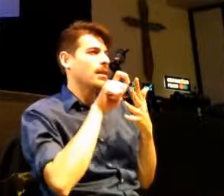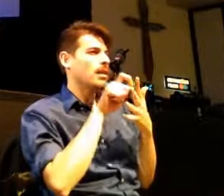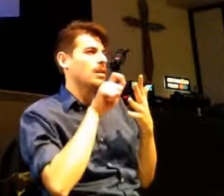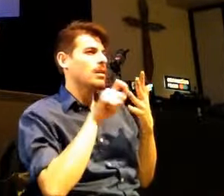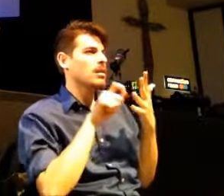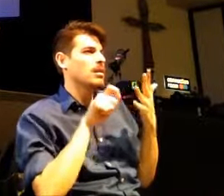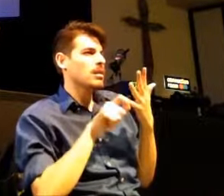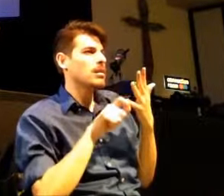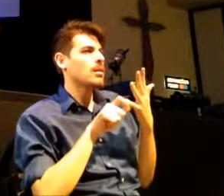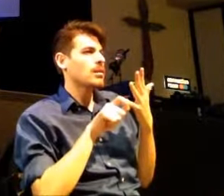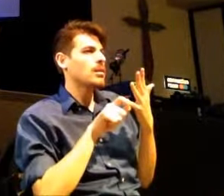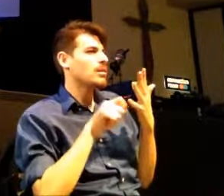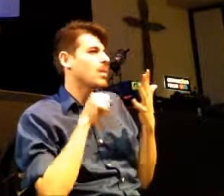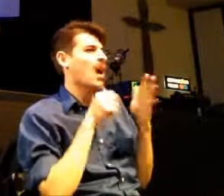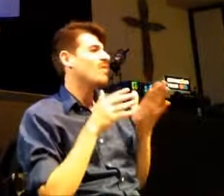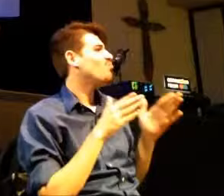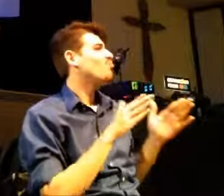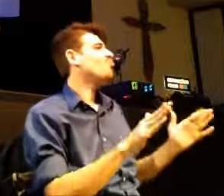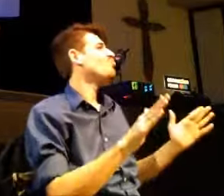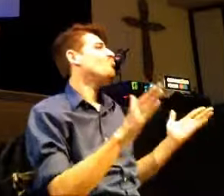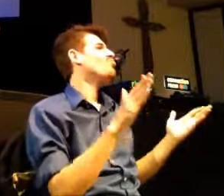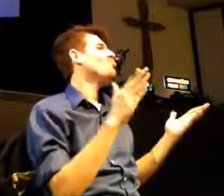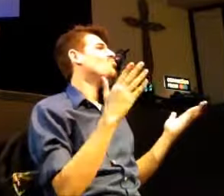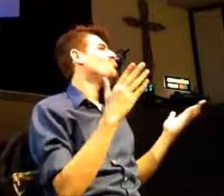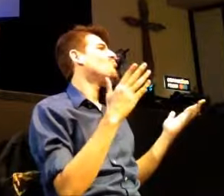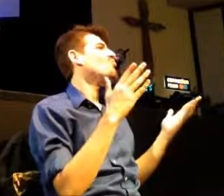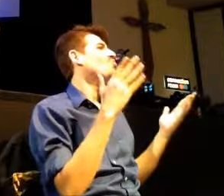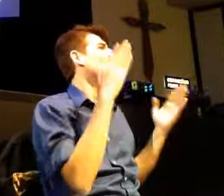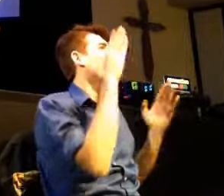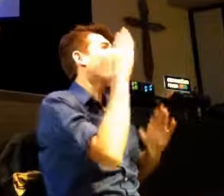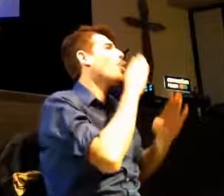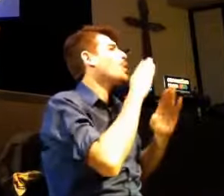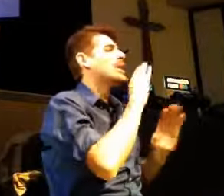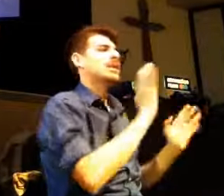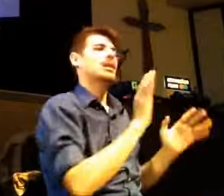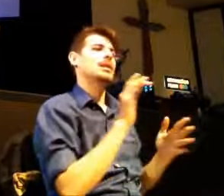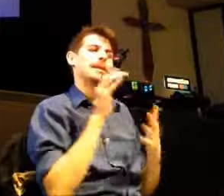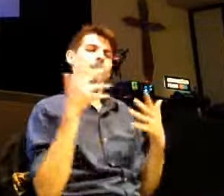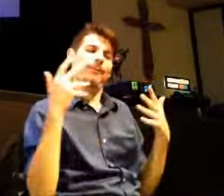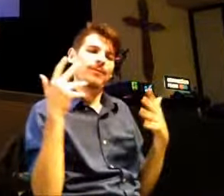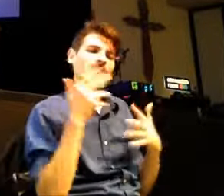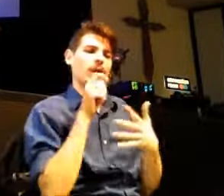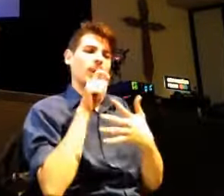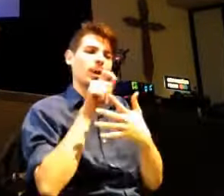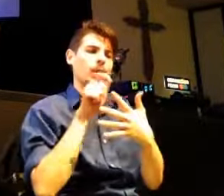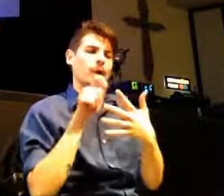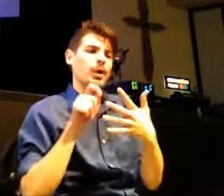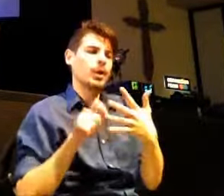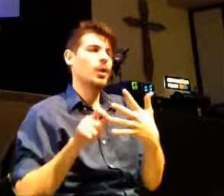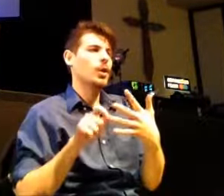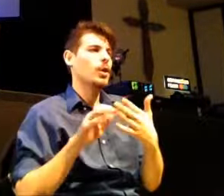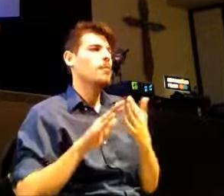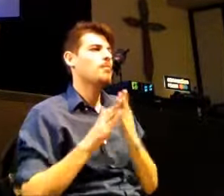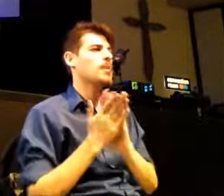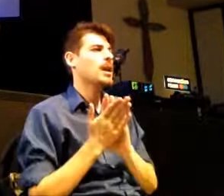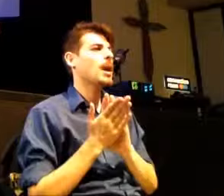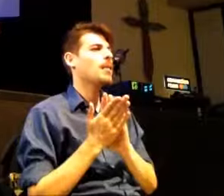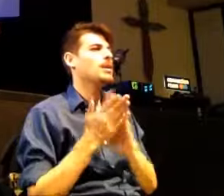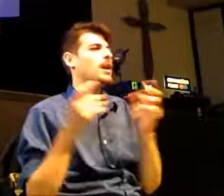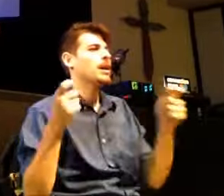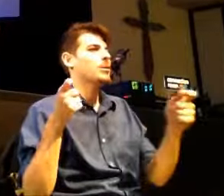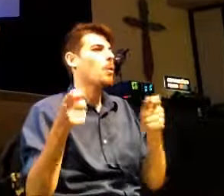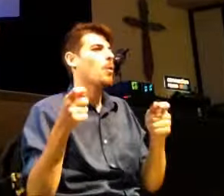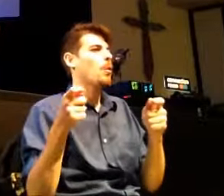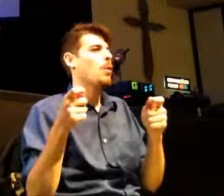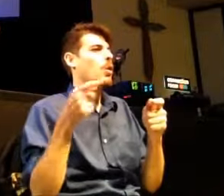really afraid of, it's amazing how much power you'll begin to have over it. Because you can begin to look at